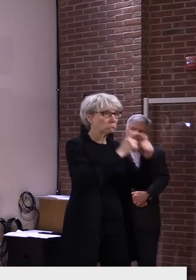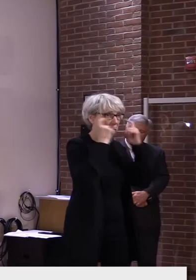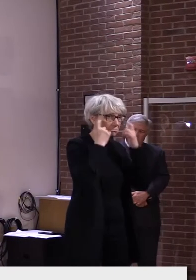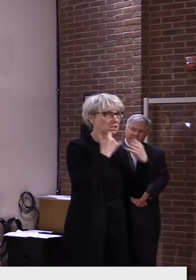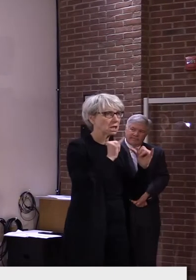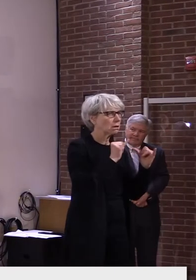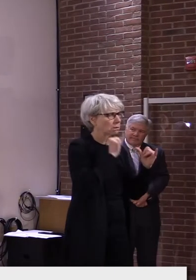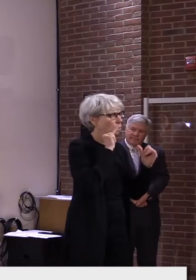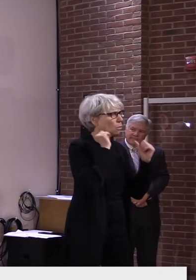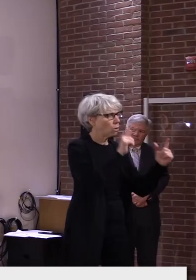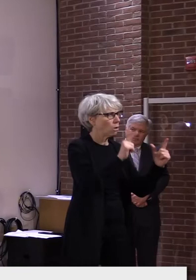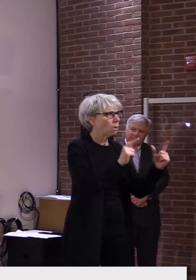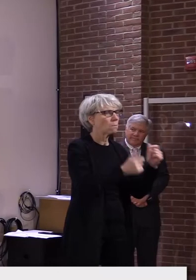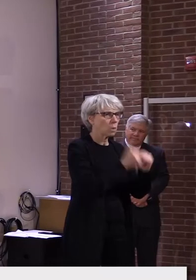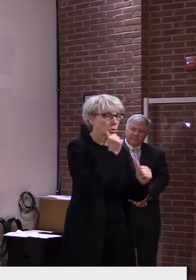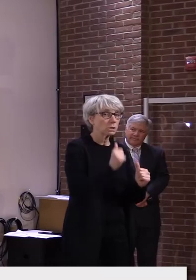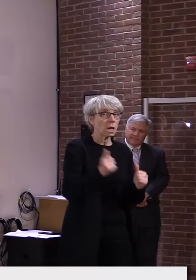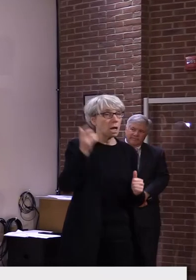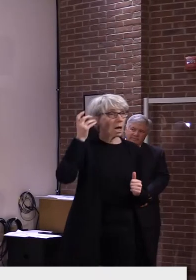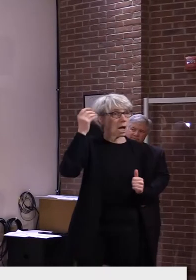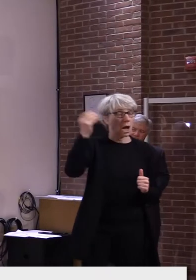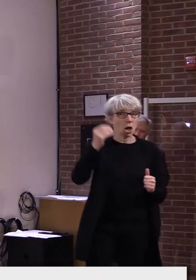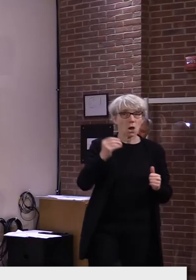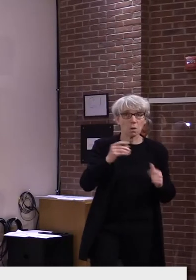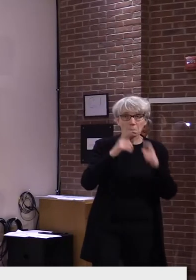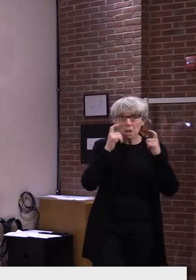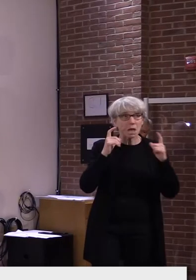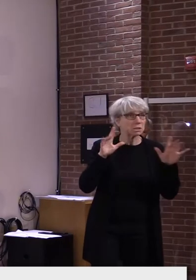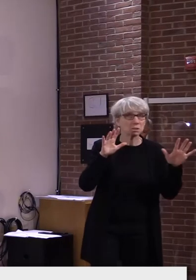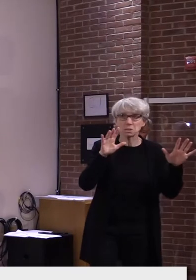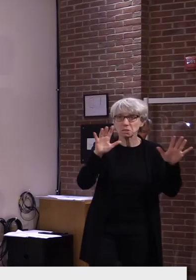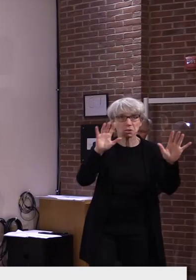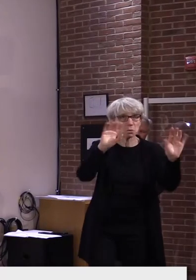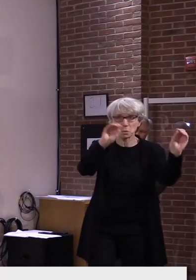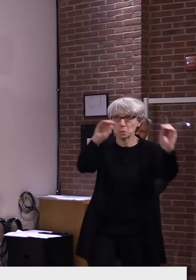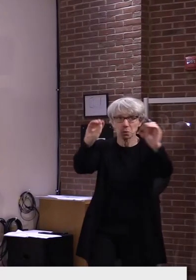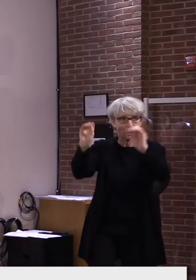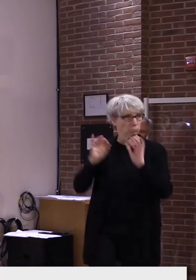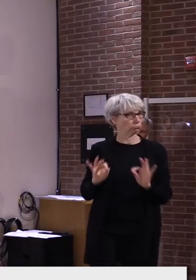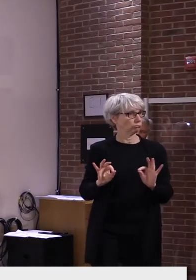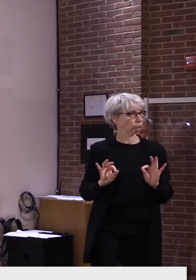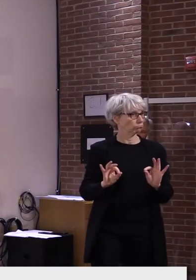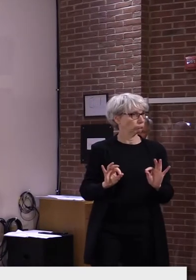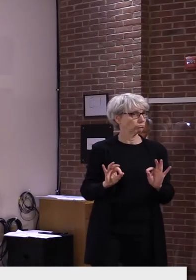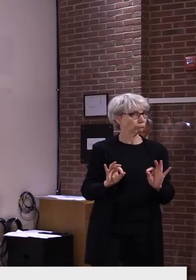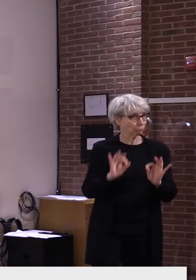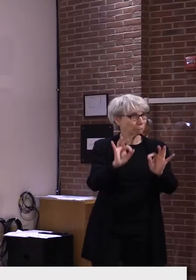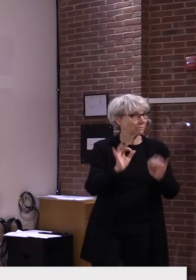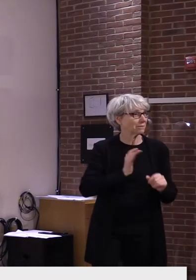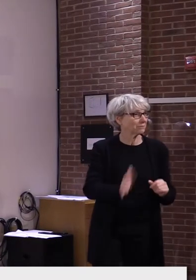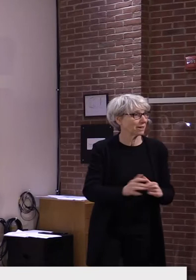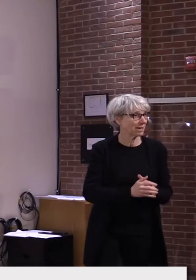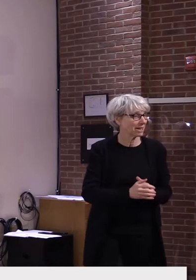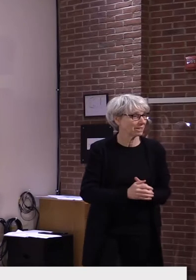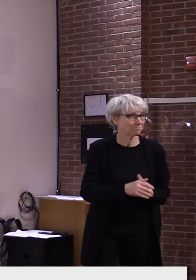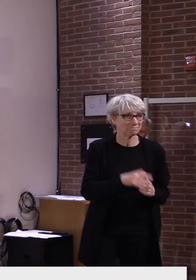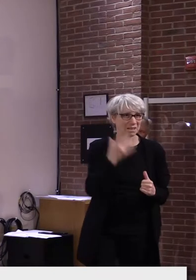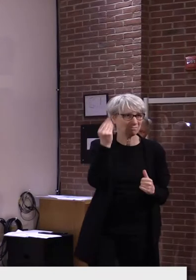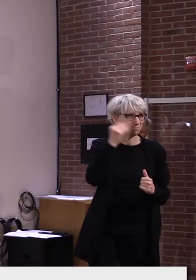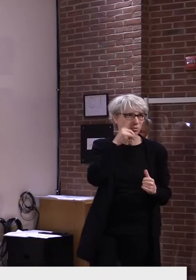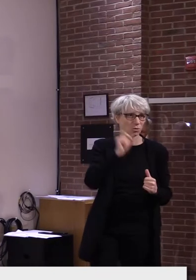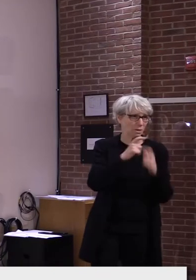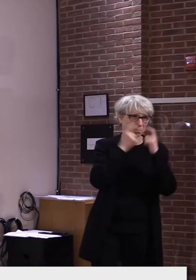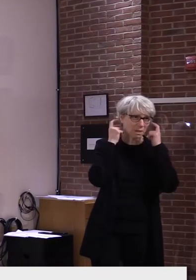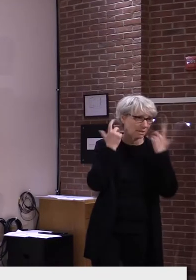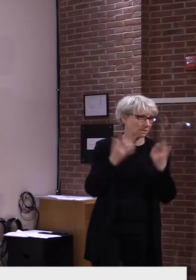Outdoors, pretty unusual to find a mask, which I think is fine. So even